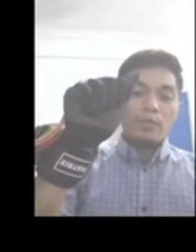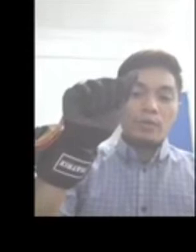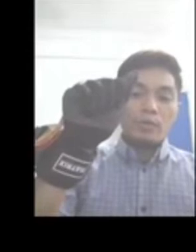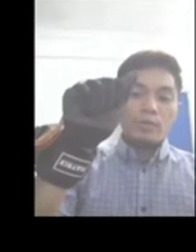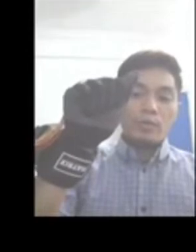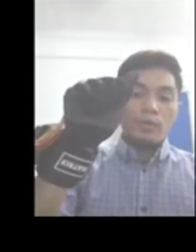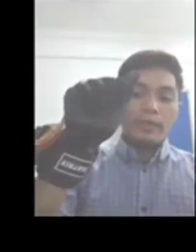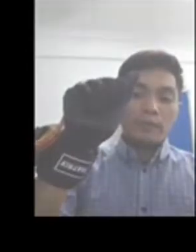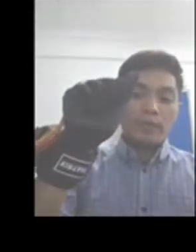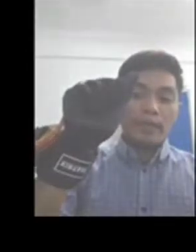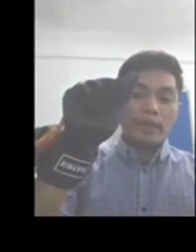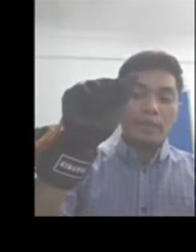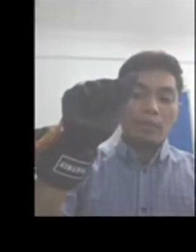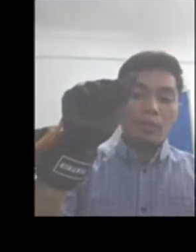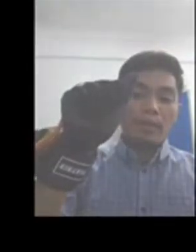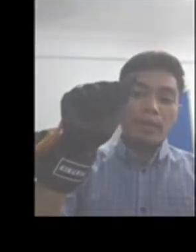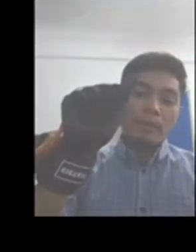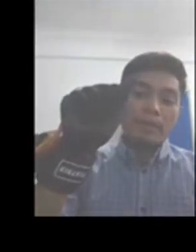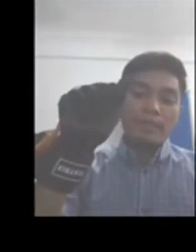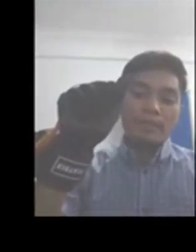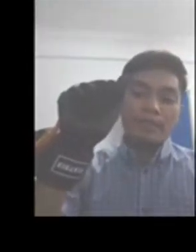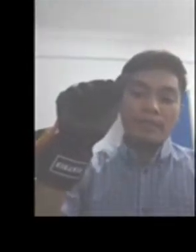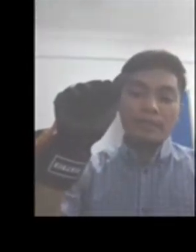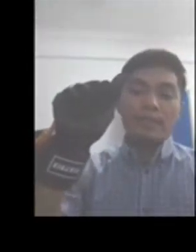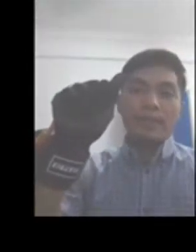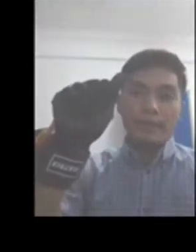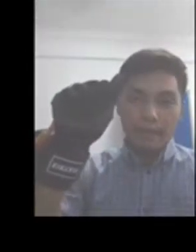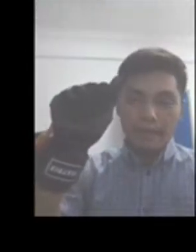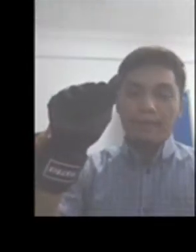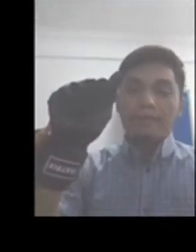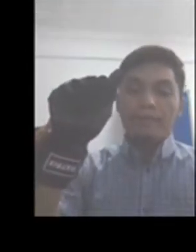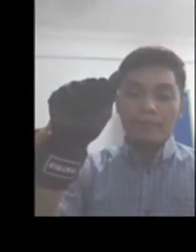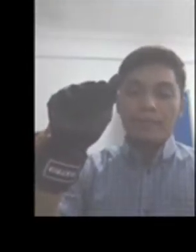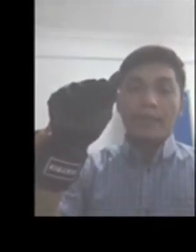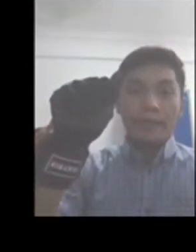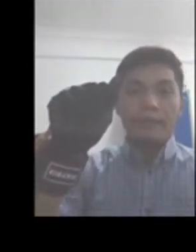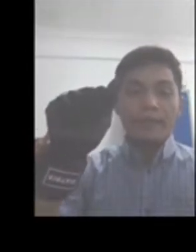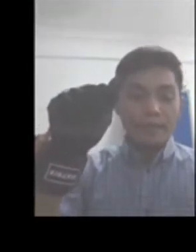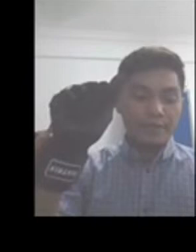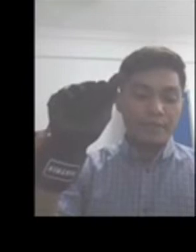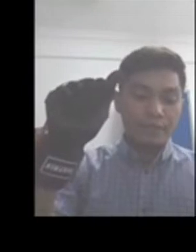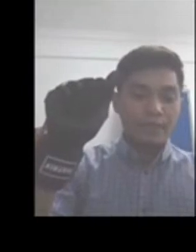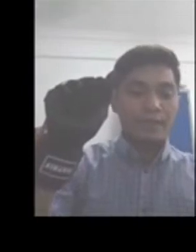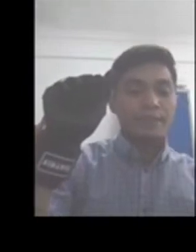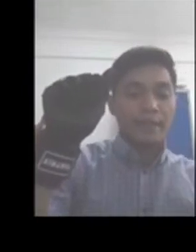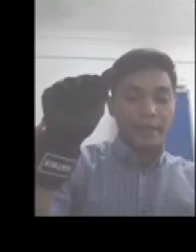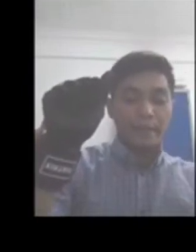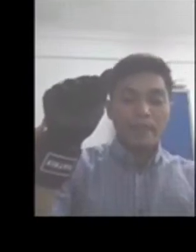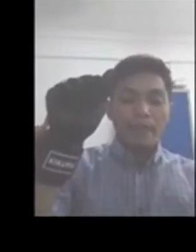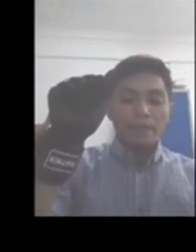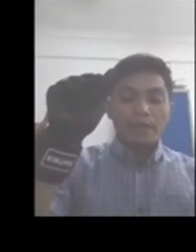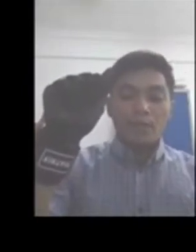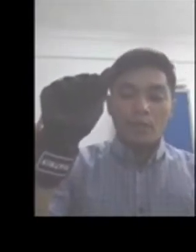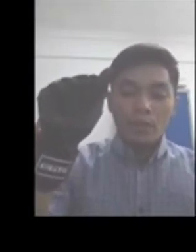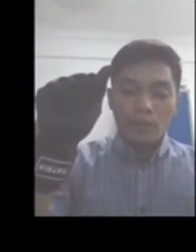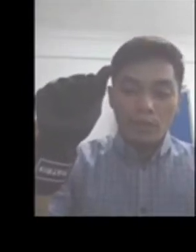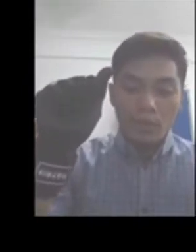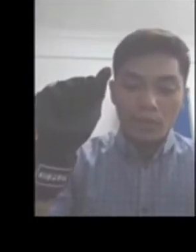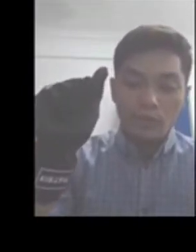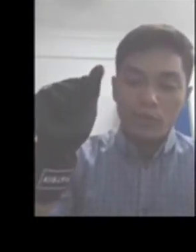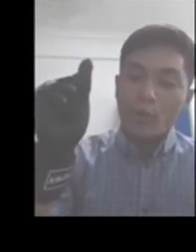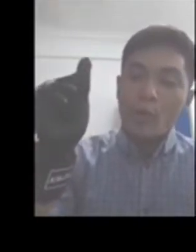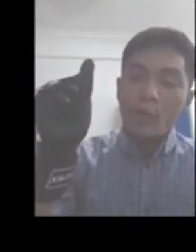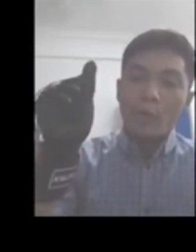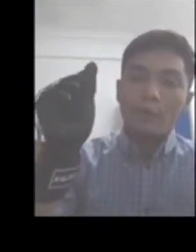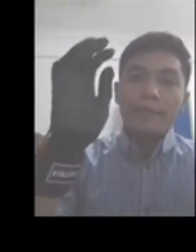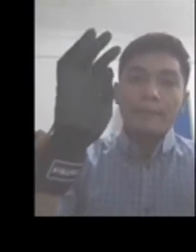and the output will be displayed at the mobile application is A. Yes, this is correct. So we'll